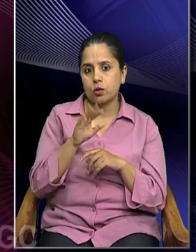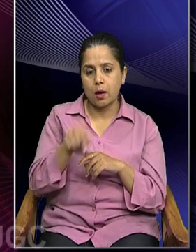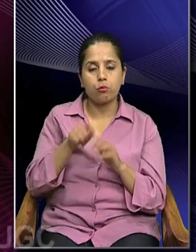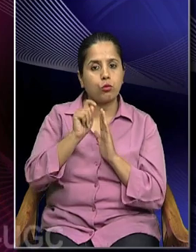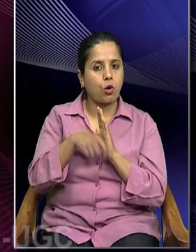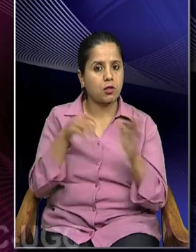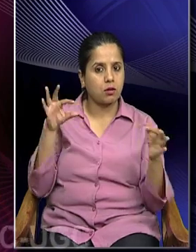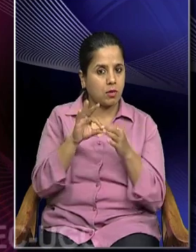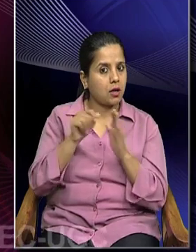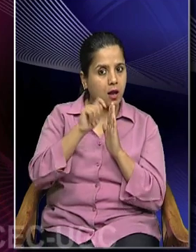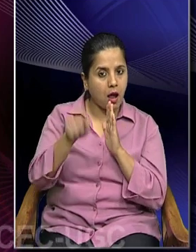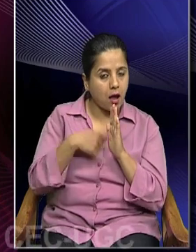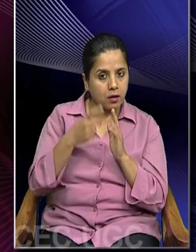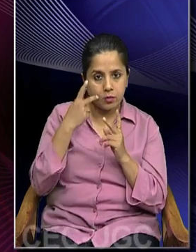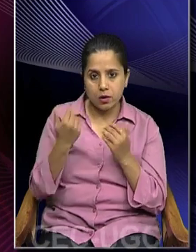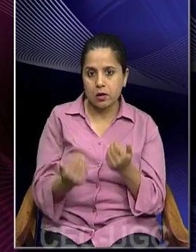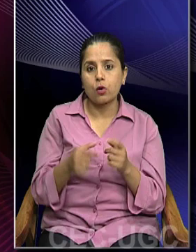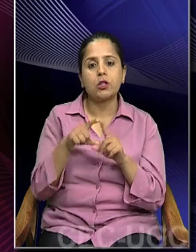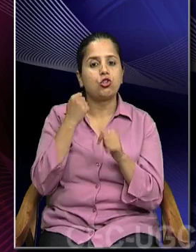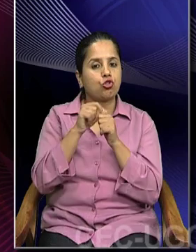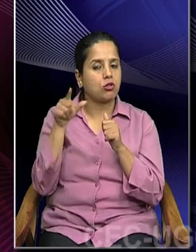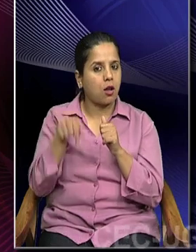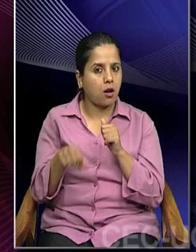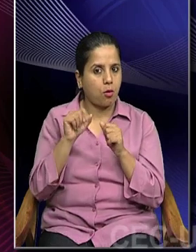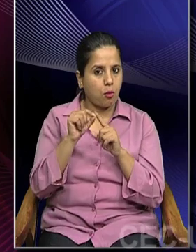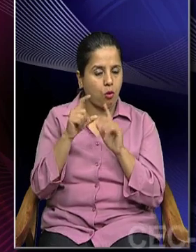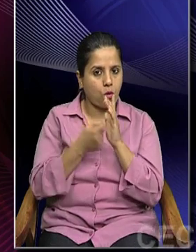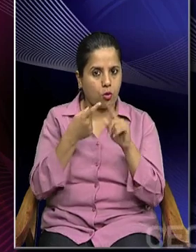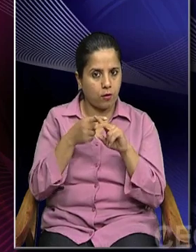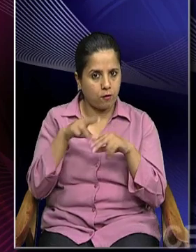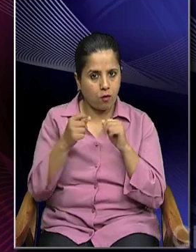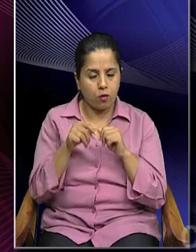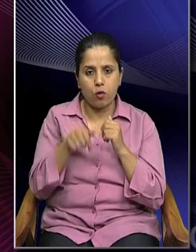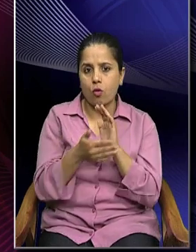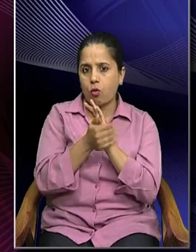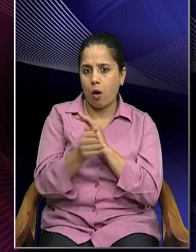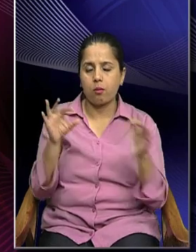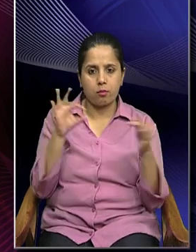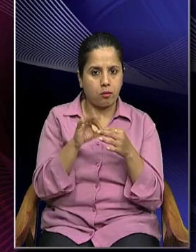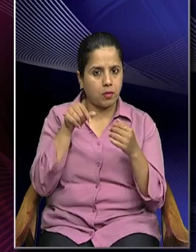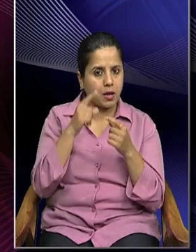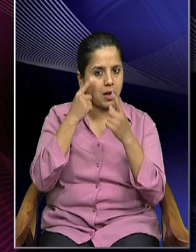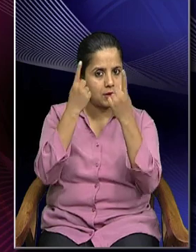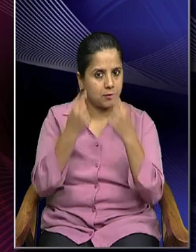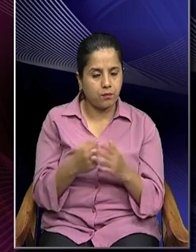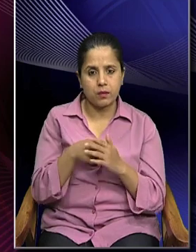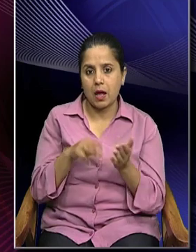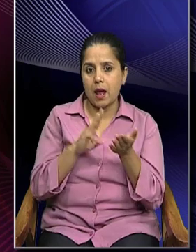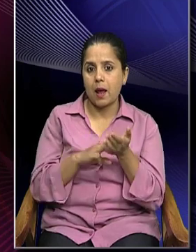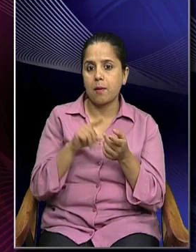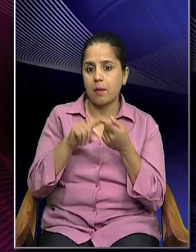assessment, digital portfolio and the competency-based assessment. The